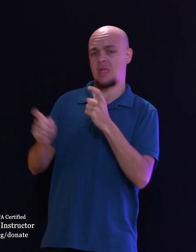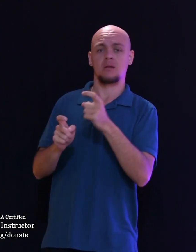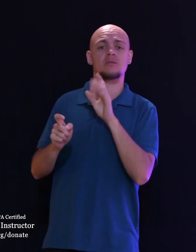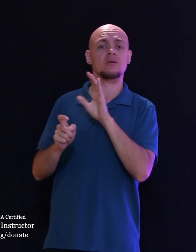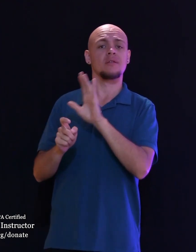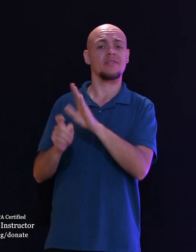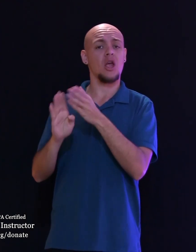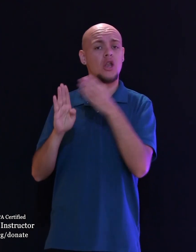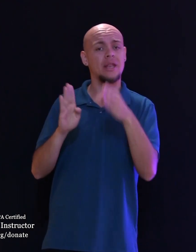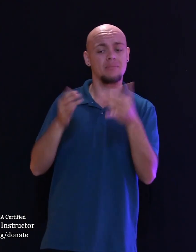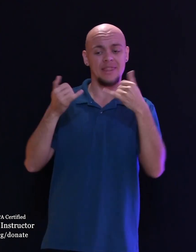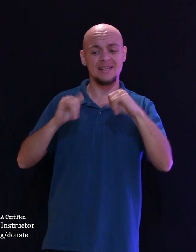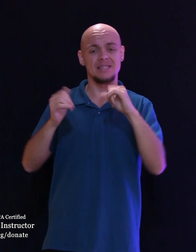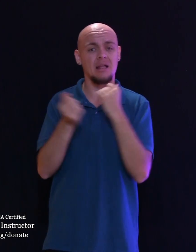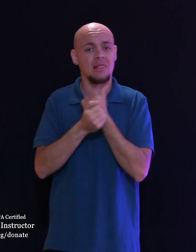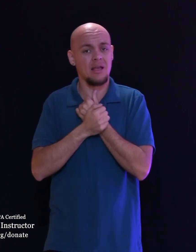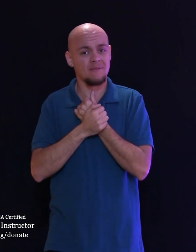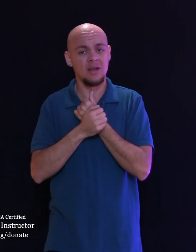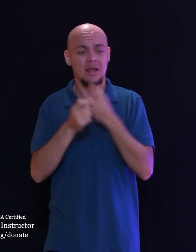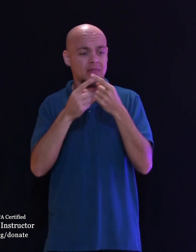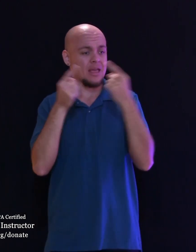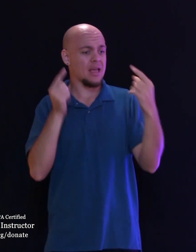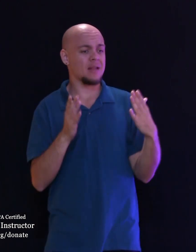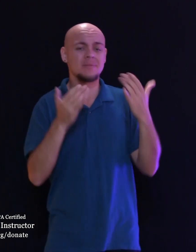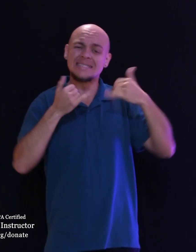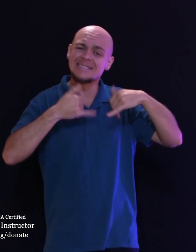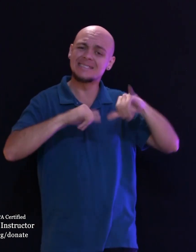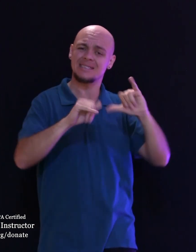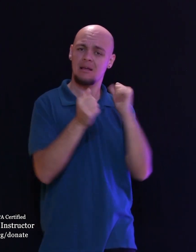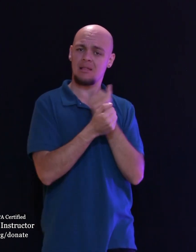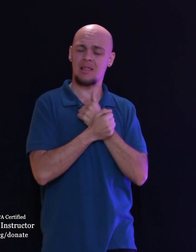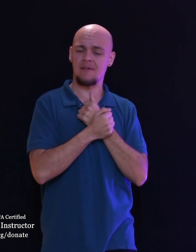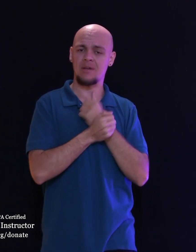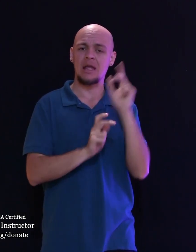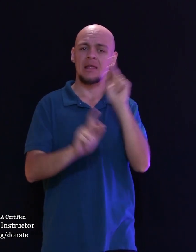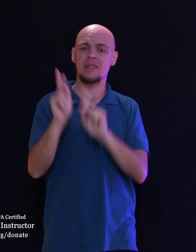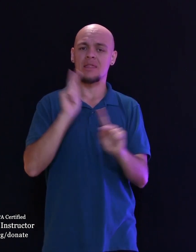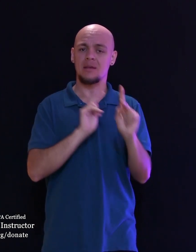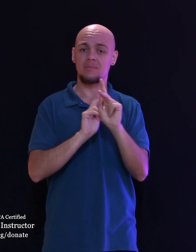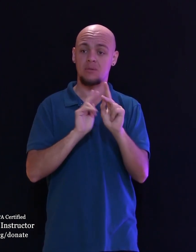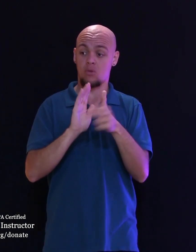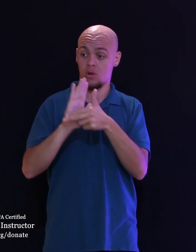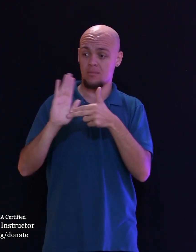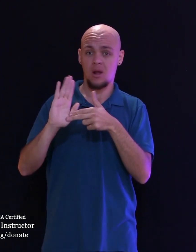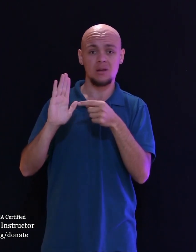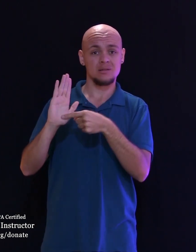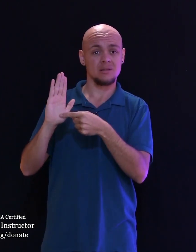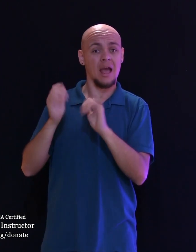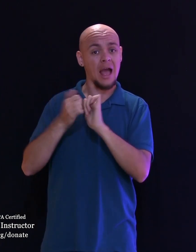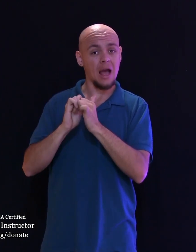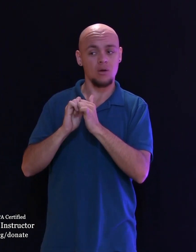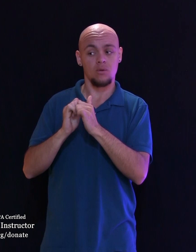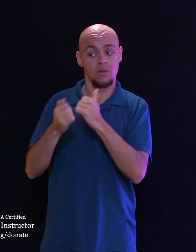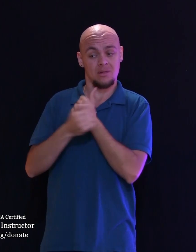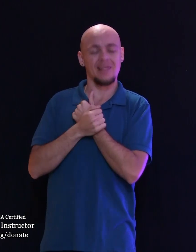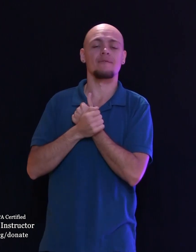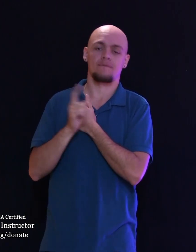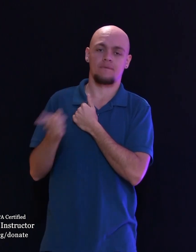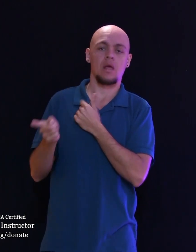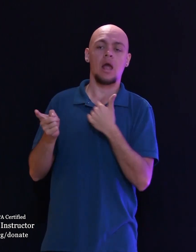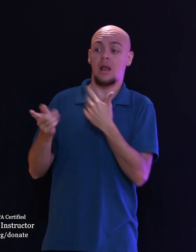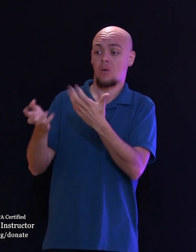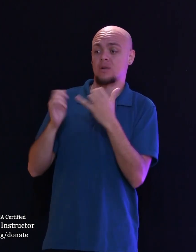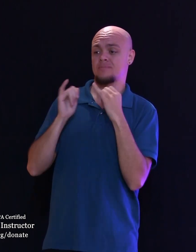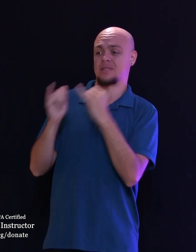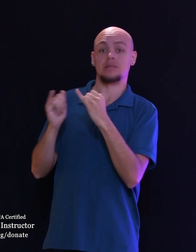love. I want to be like that. That is why the early church grew so quickly. It's because the citizens of Rome